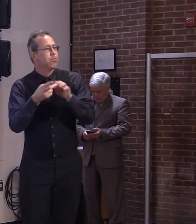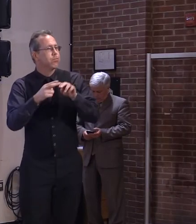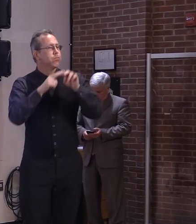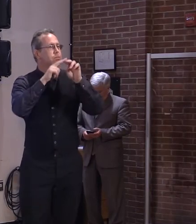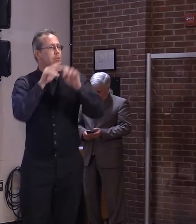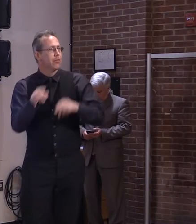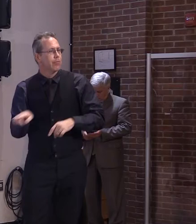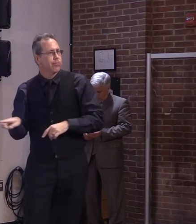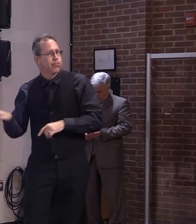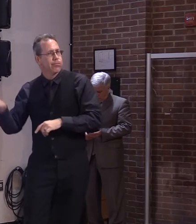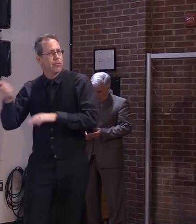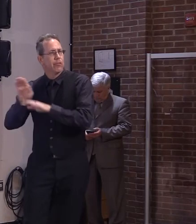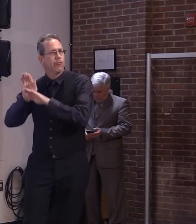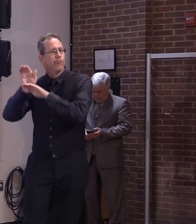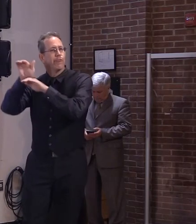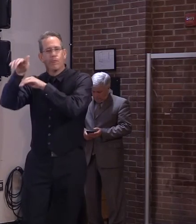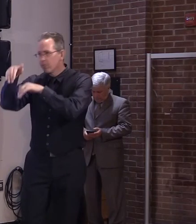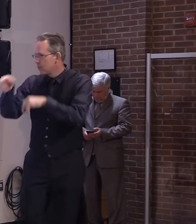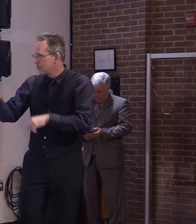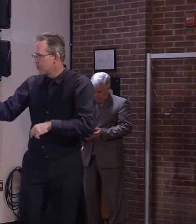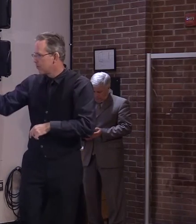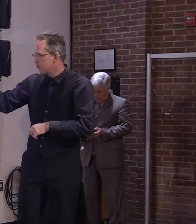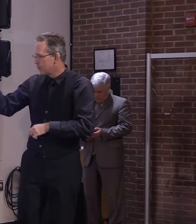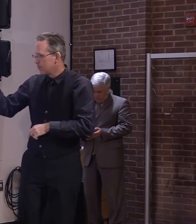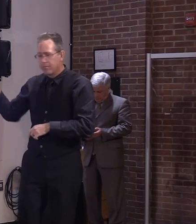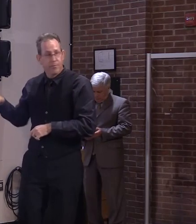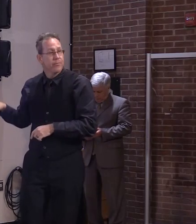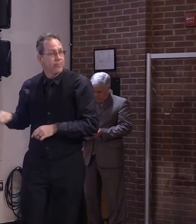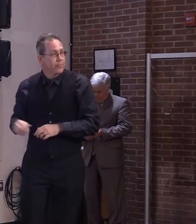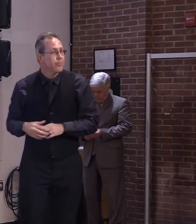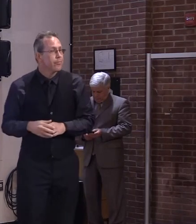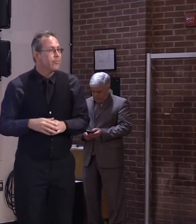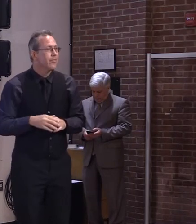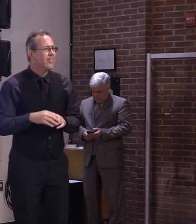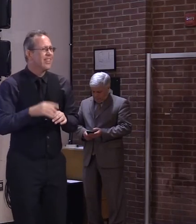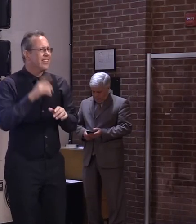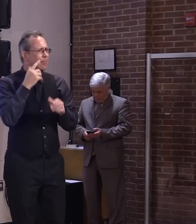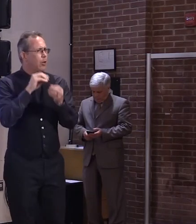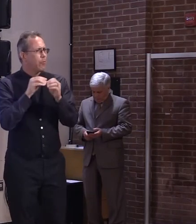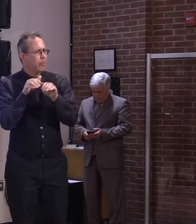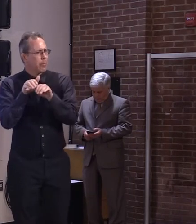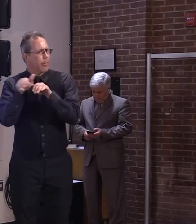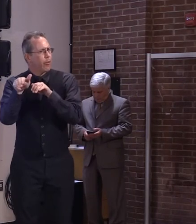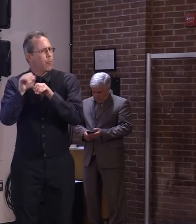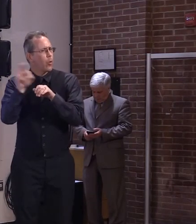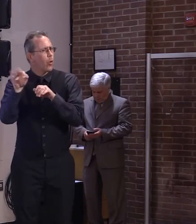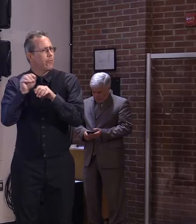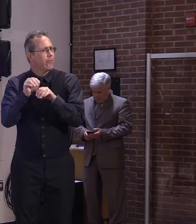when cases started to rise, that's day zero. We went back 10 days just to show that cases were low